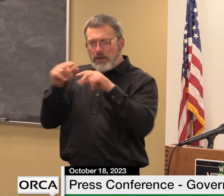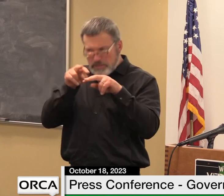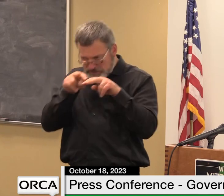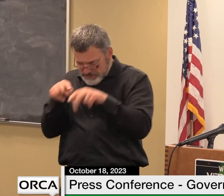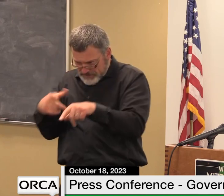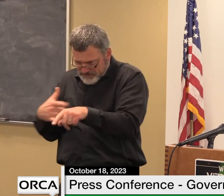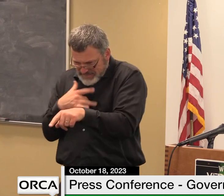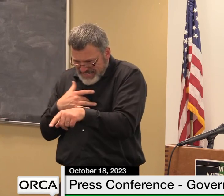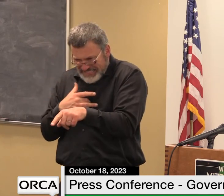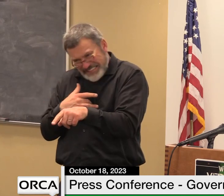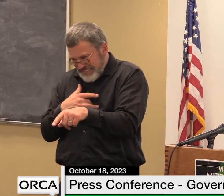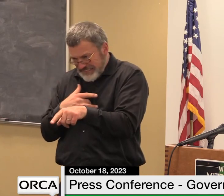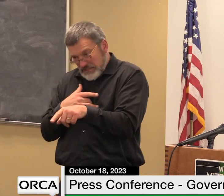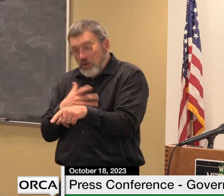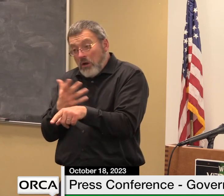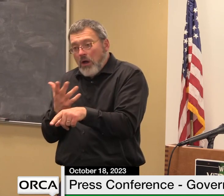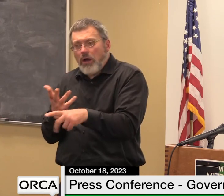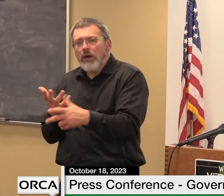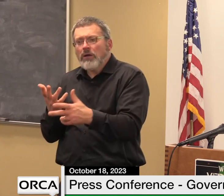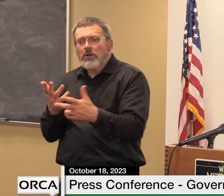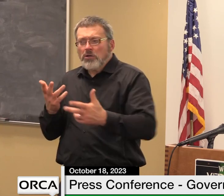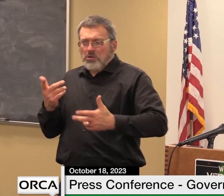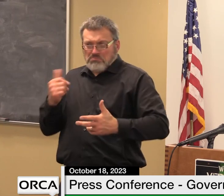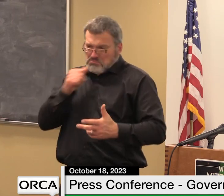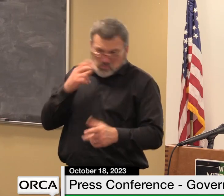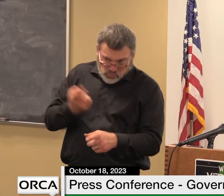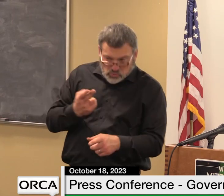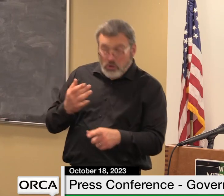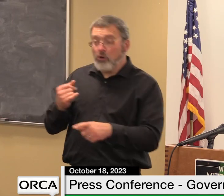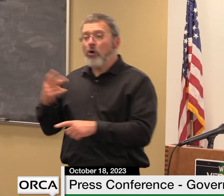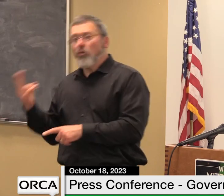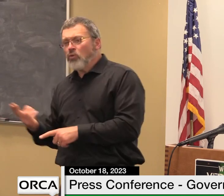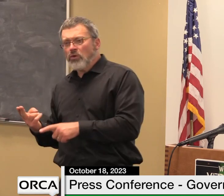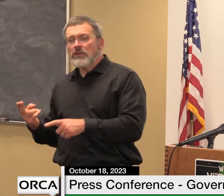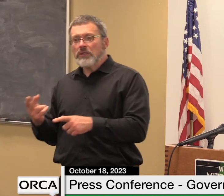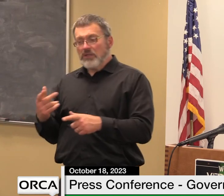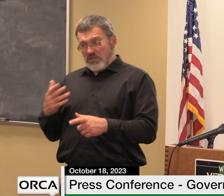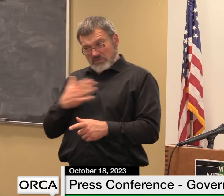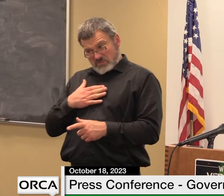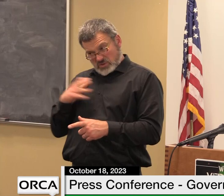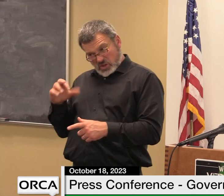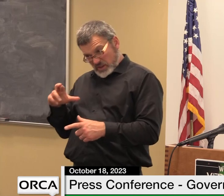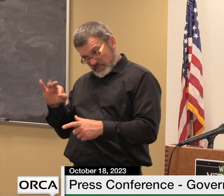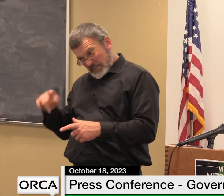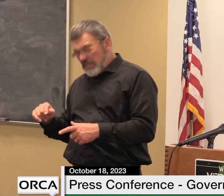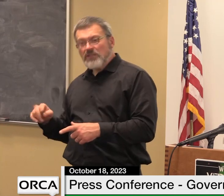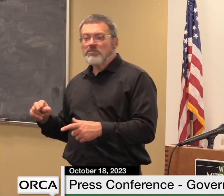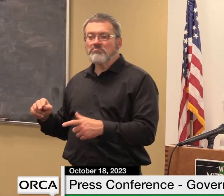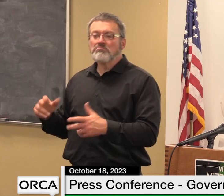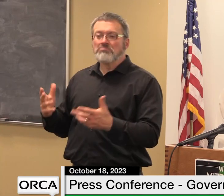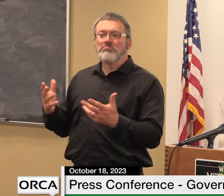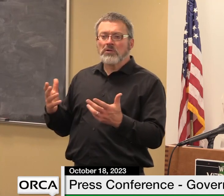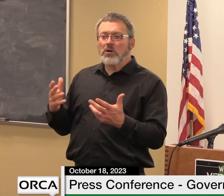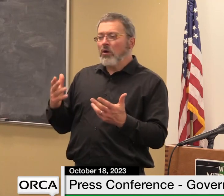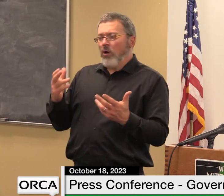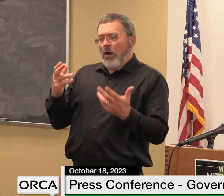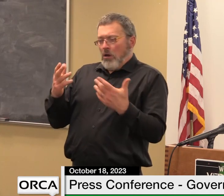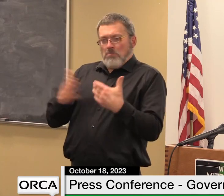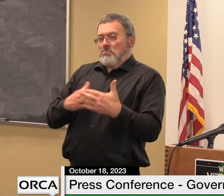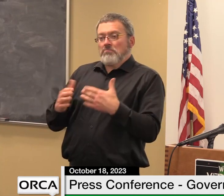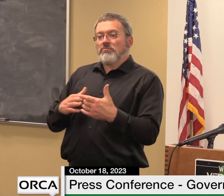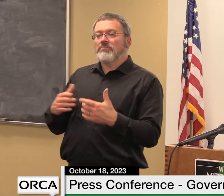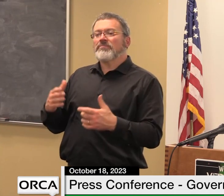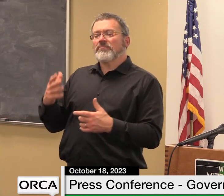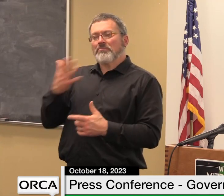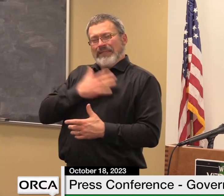to use or sell the tires that no longer fit the vehicle you're presently driving, and consider donating